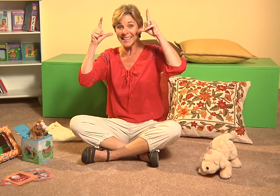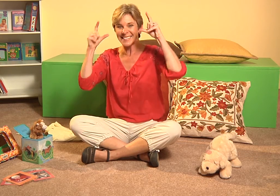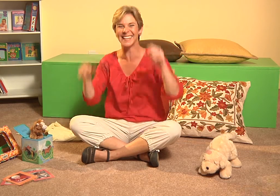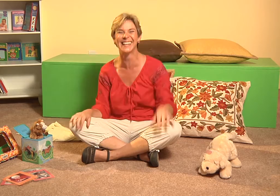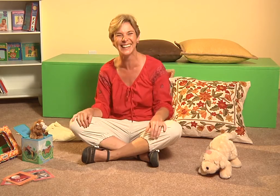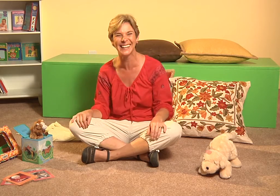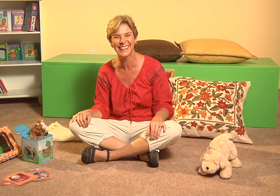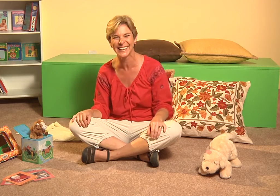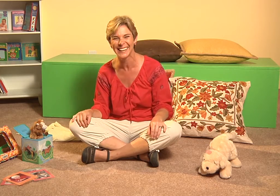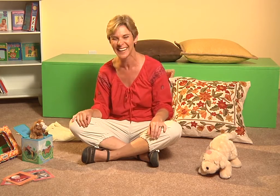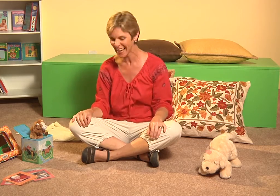Surprise!